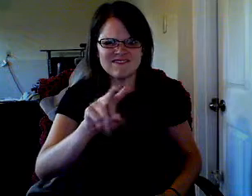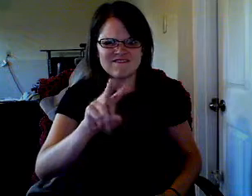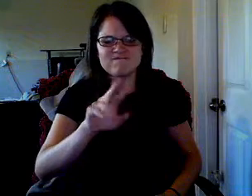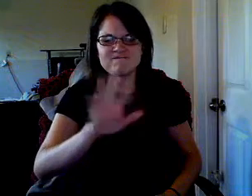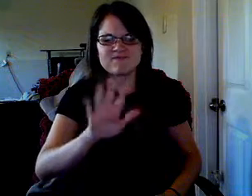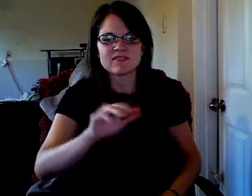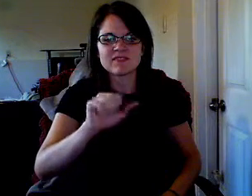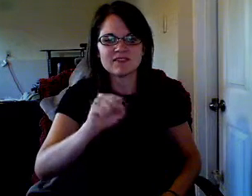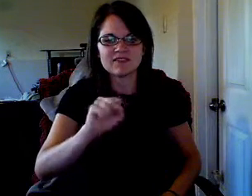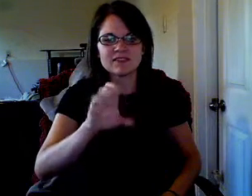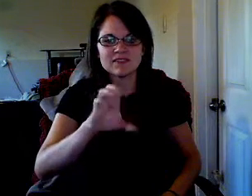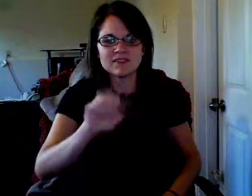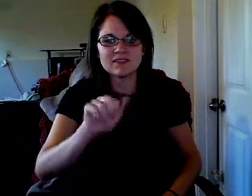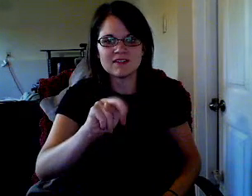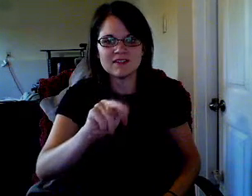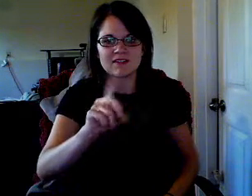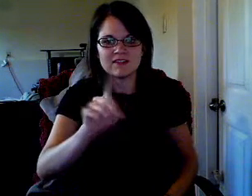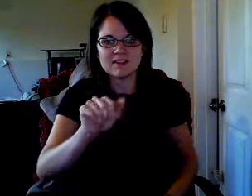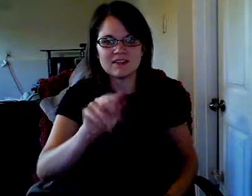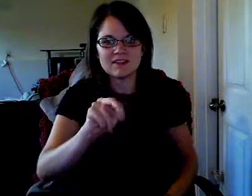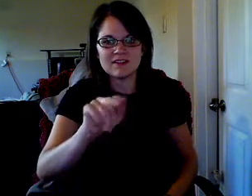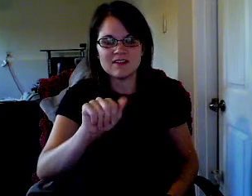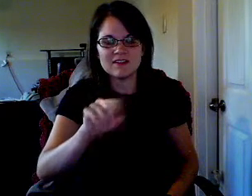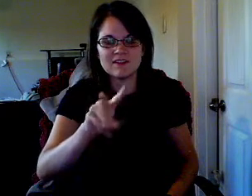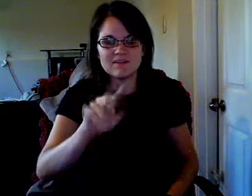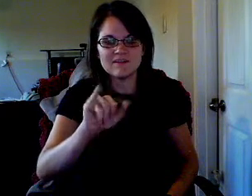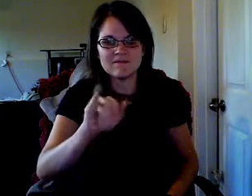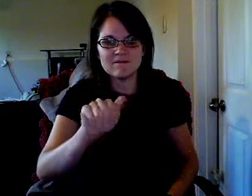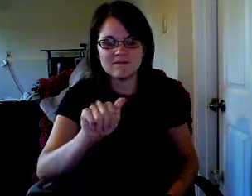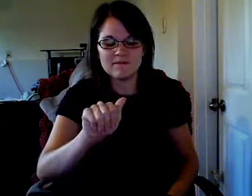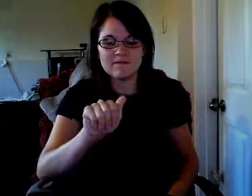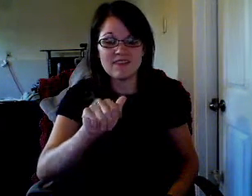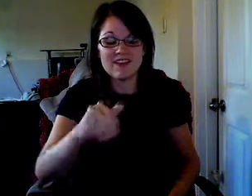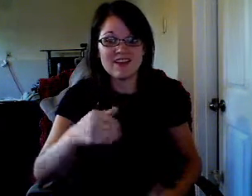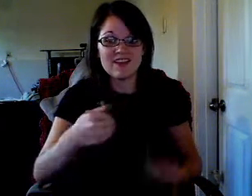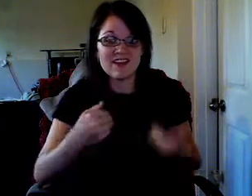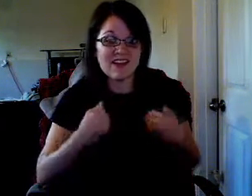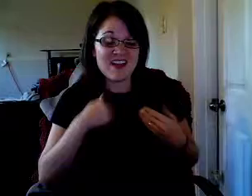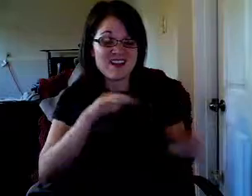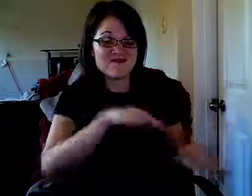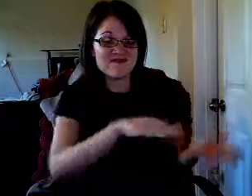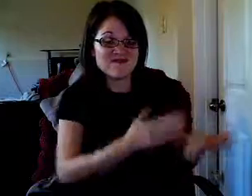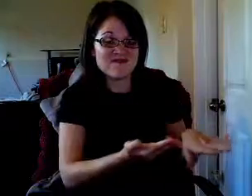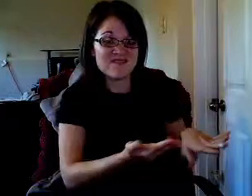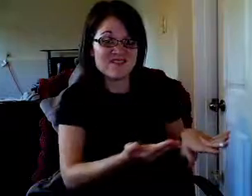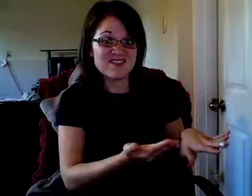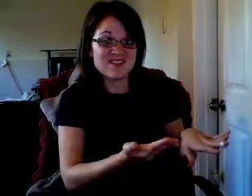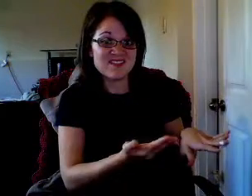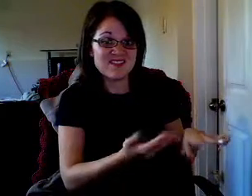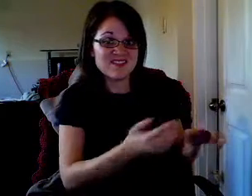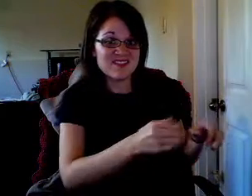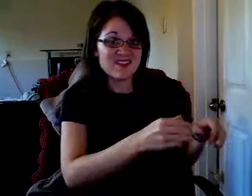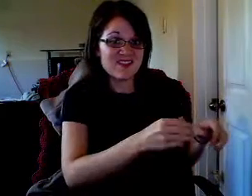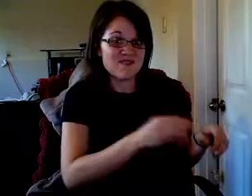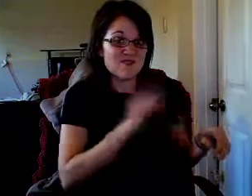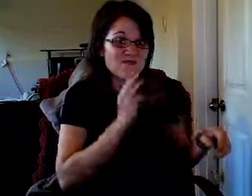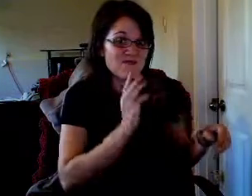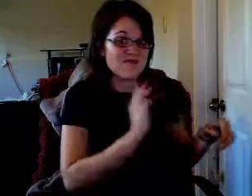deformed fish being hatched. This leads to fish-eating birds and animals being affected as well. Is acid